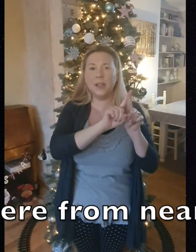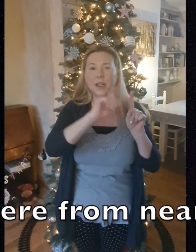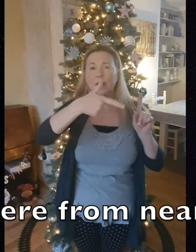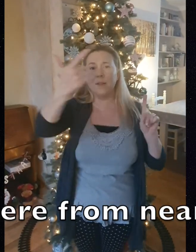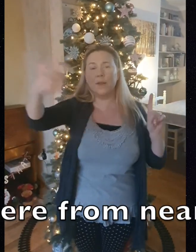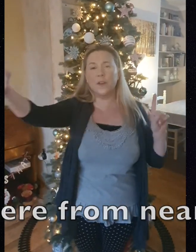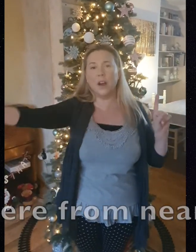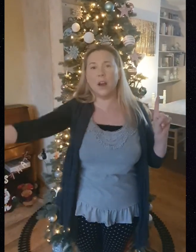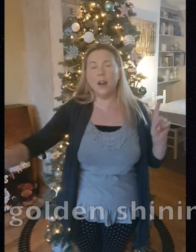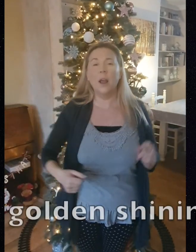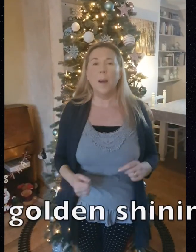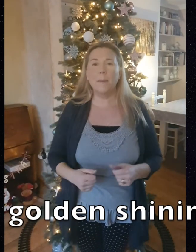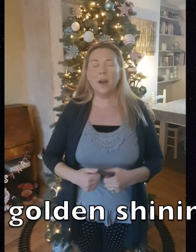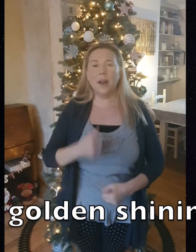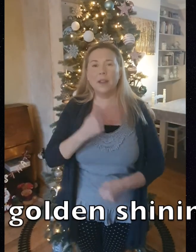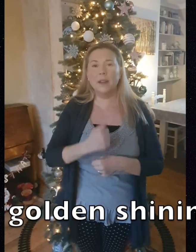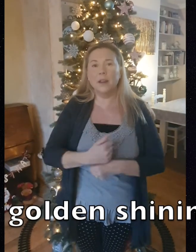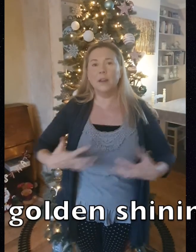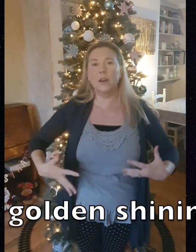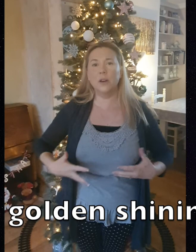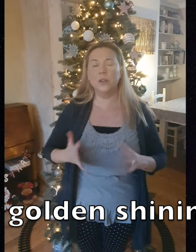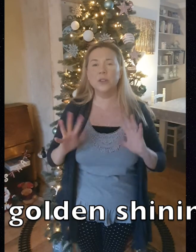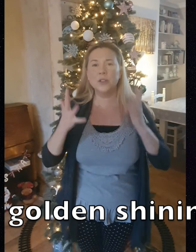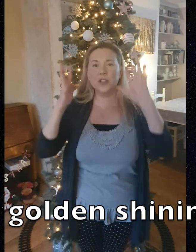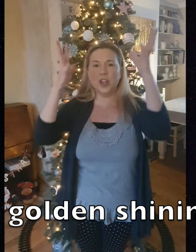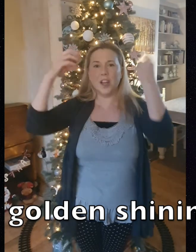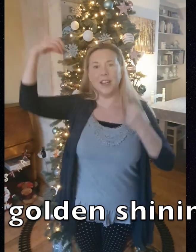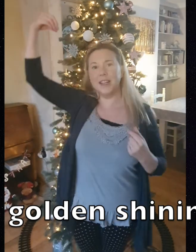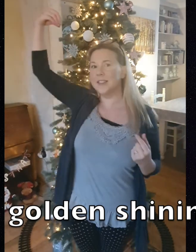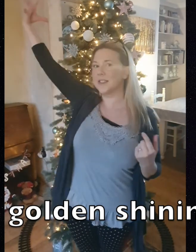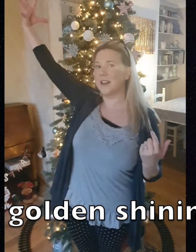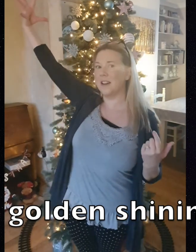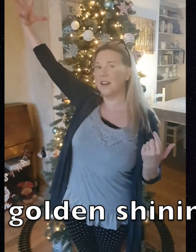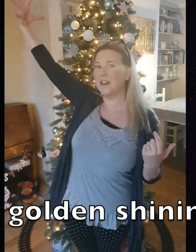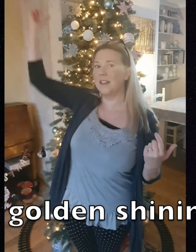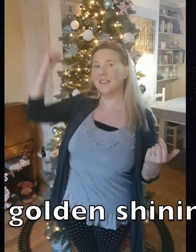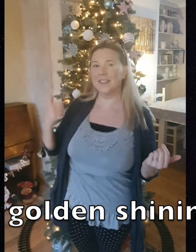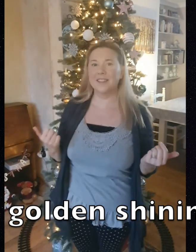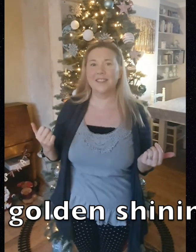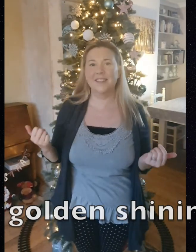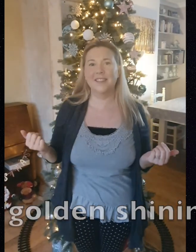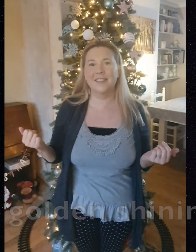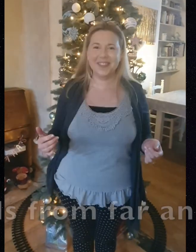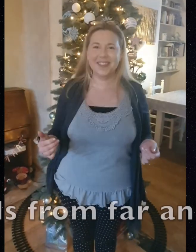and far by the golden shining star.